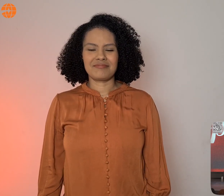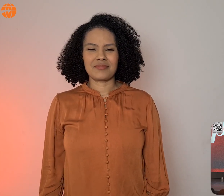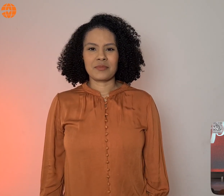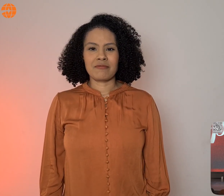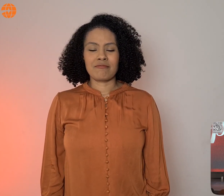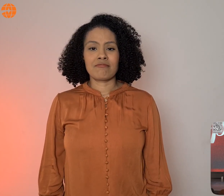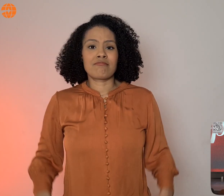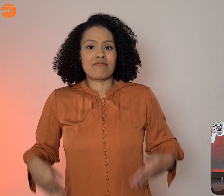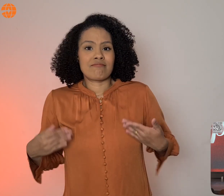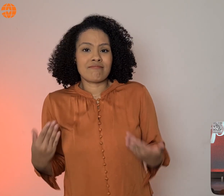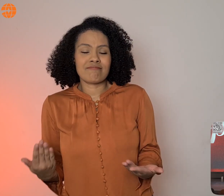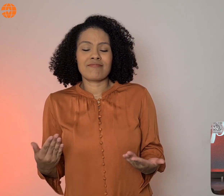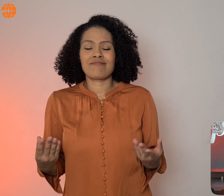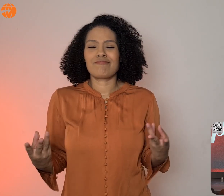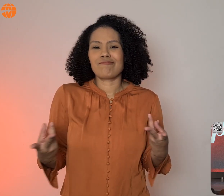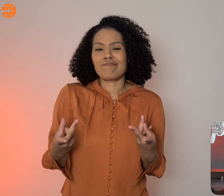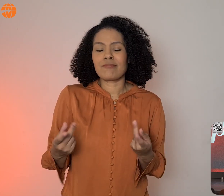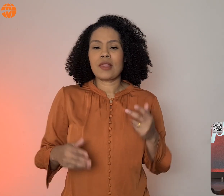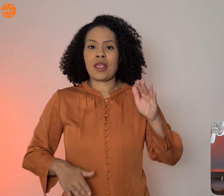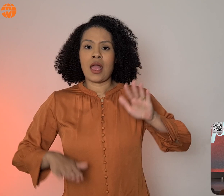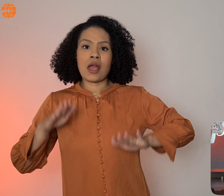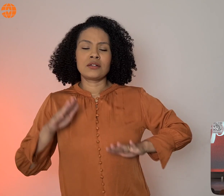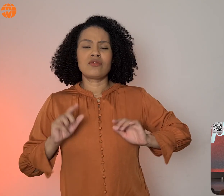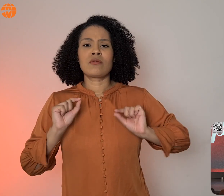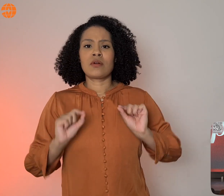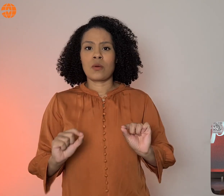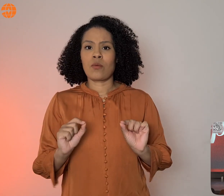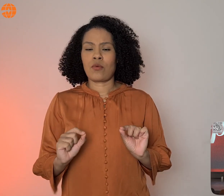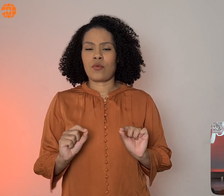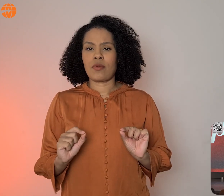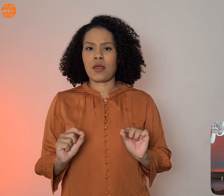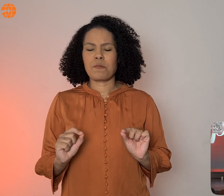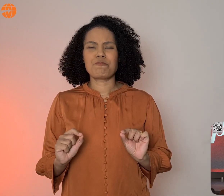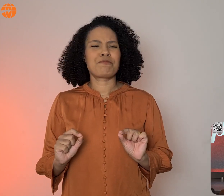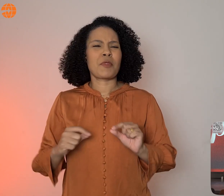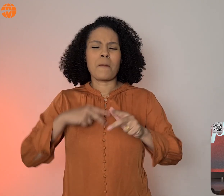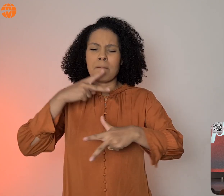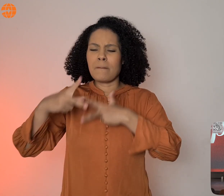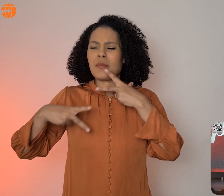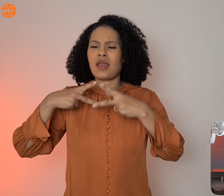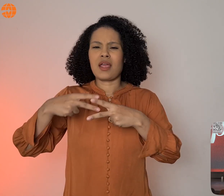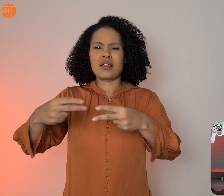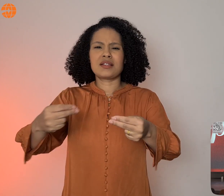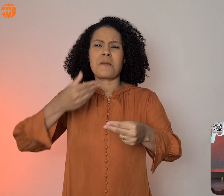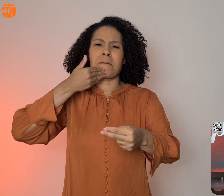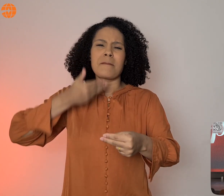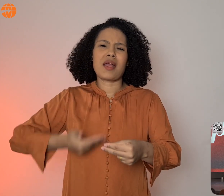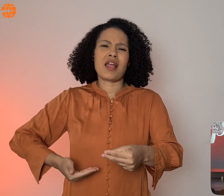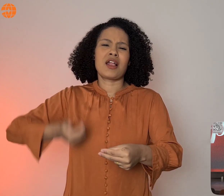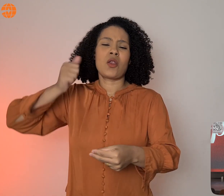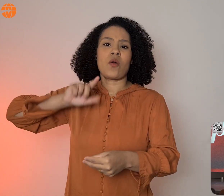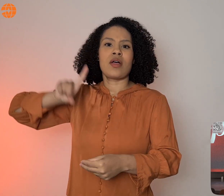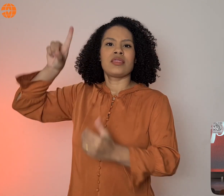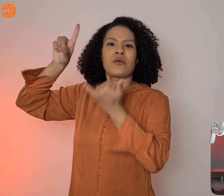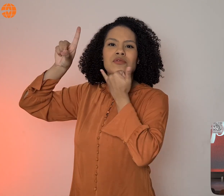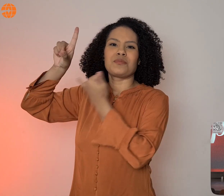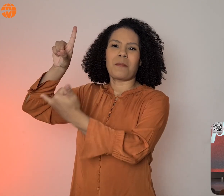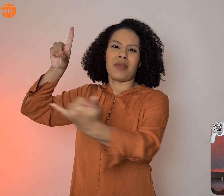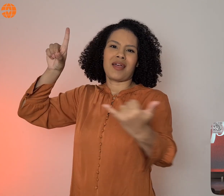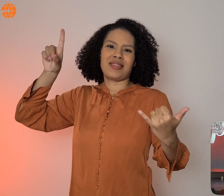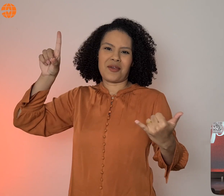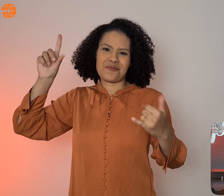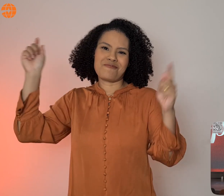greatest gift of God is forgiveness. E talvez é o maior presente de Deus, o seu